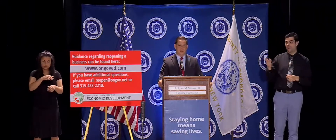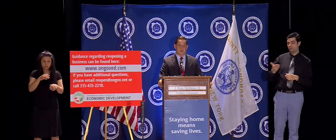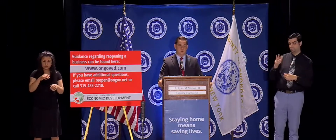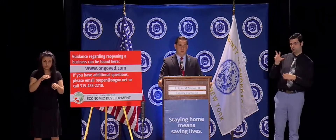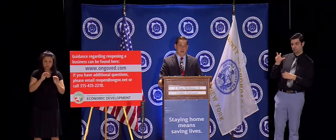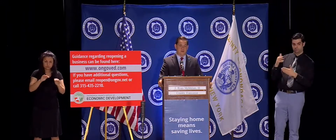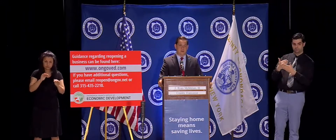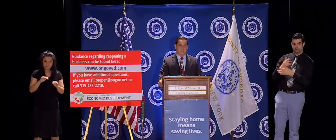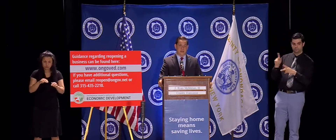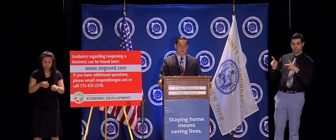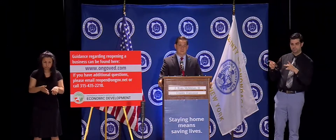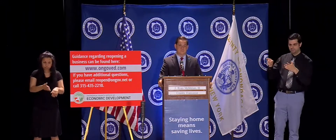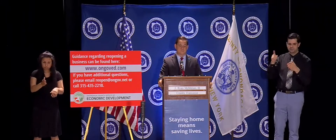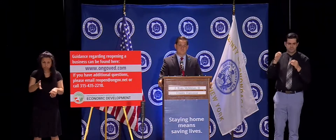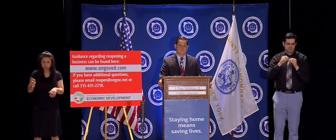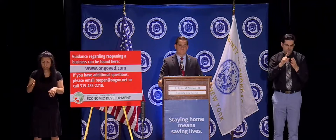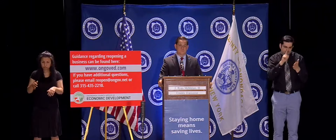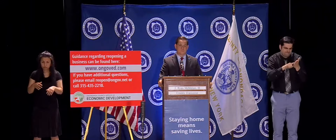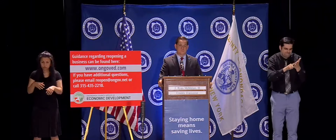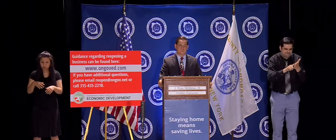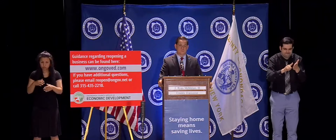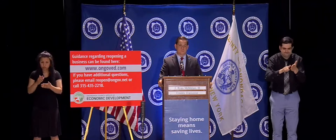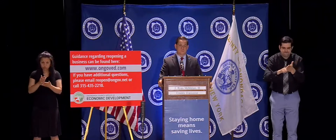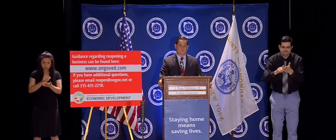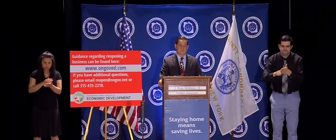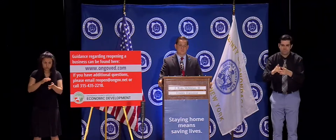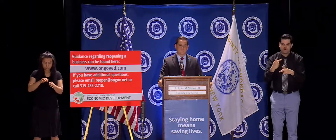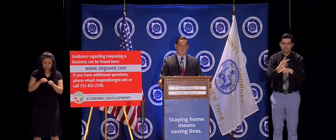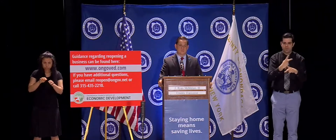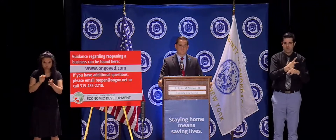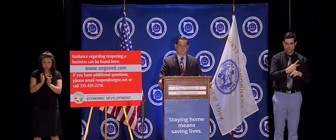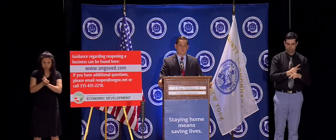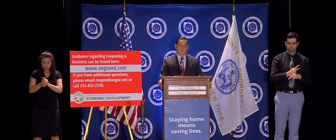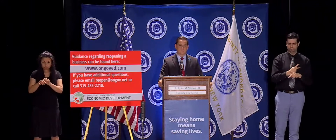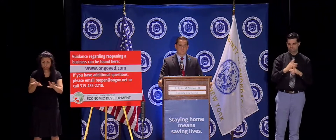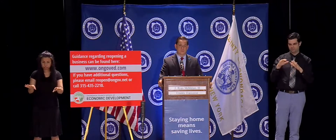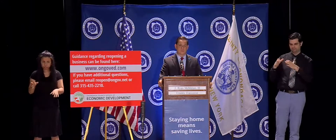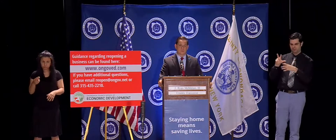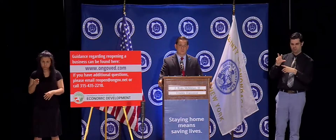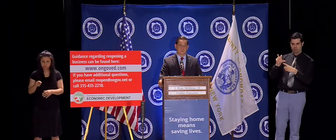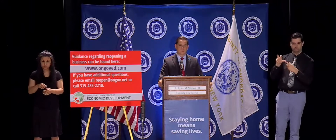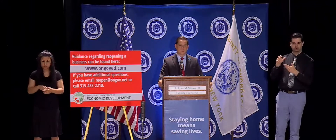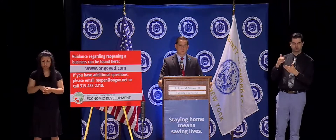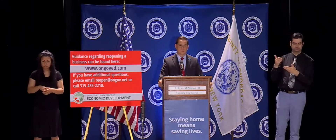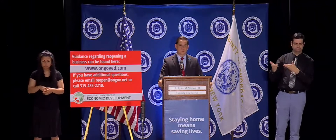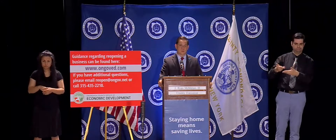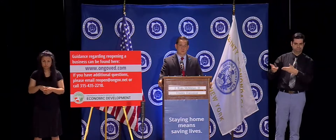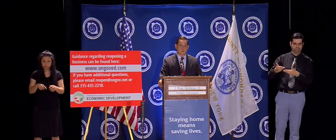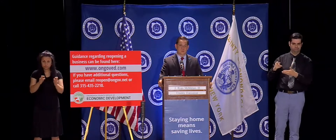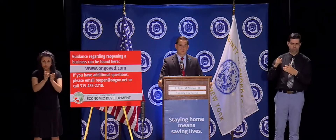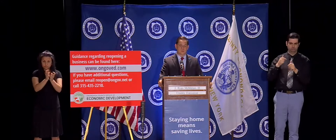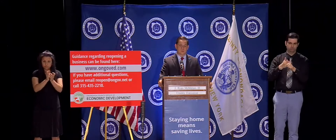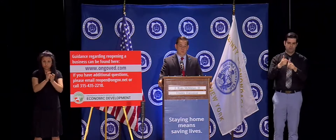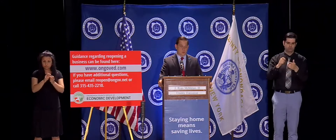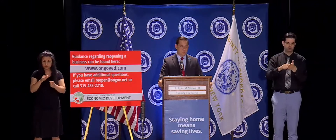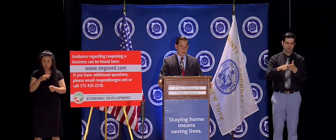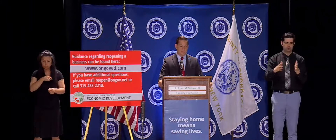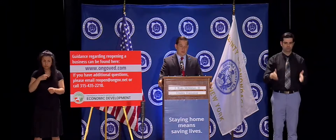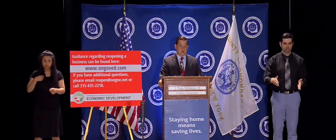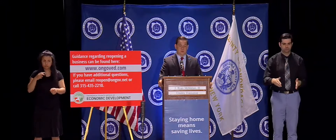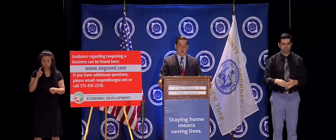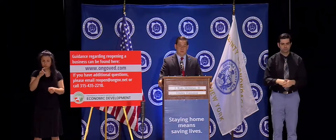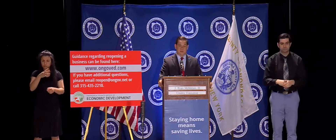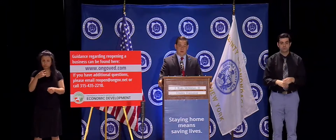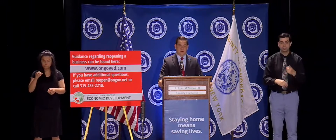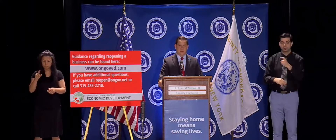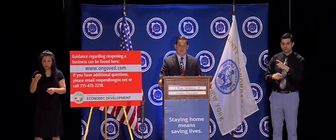of their process when they have a case. Do you have a read, or do you plan on meeting with Dr. Gupta about the 33 community spread to see if there's any kind of pattern? Yeah,